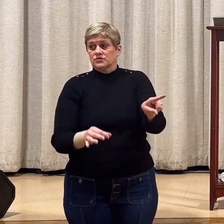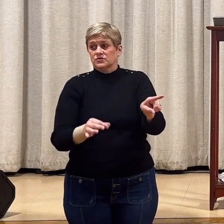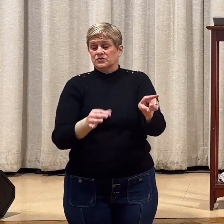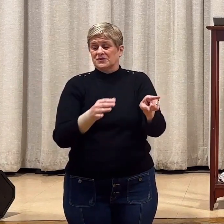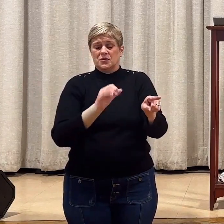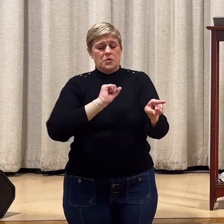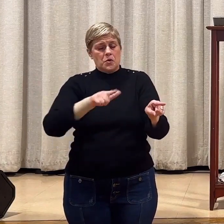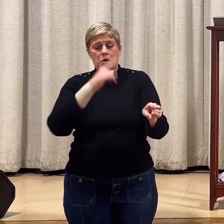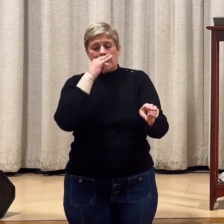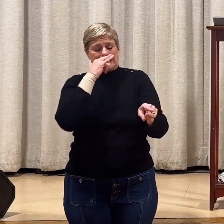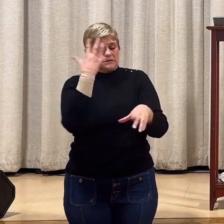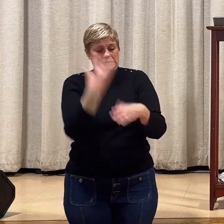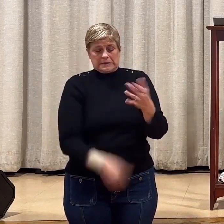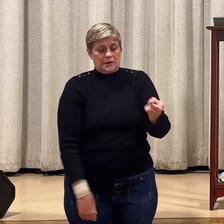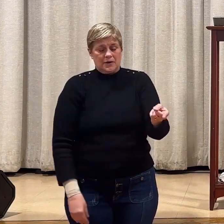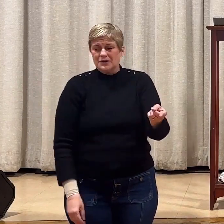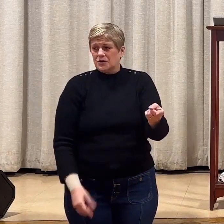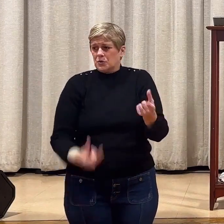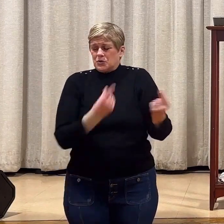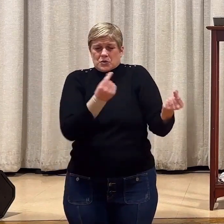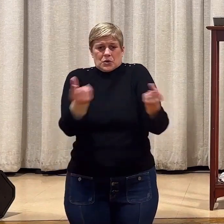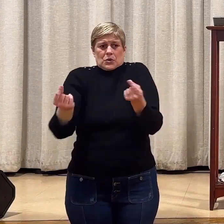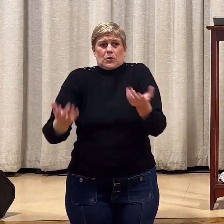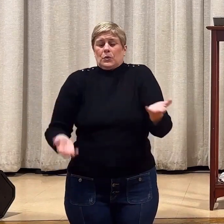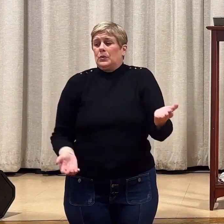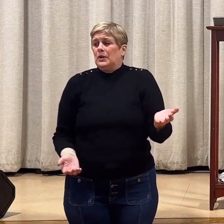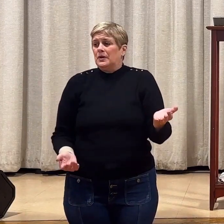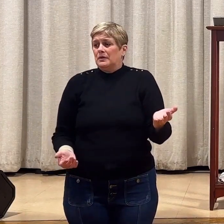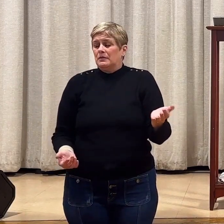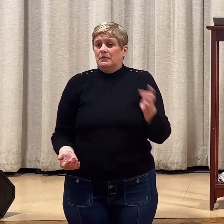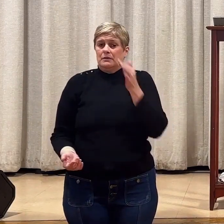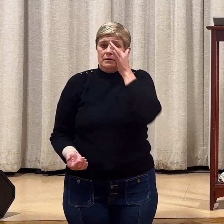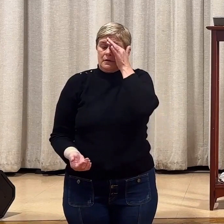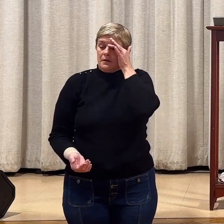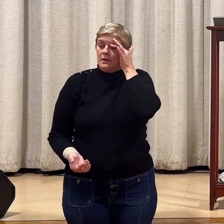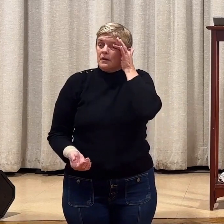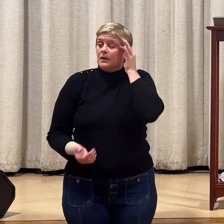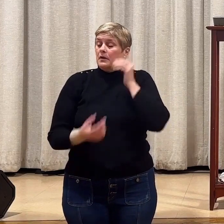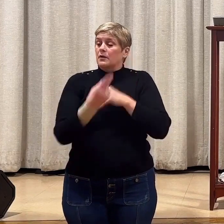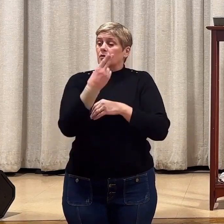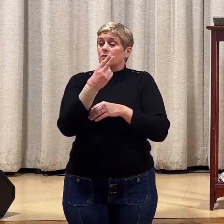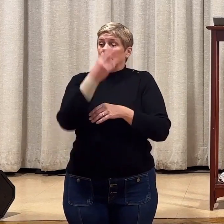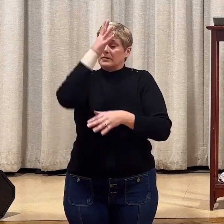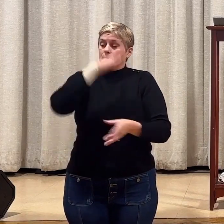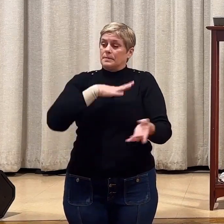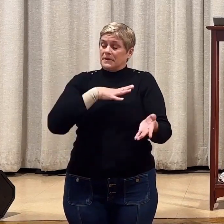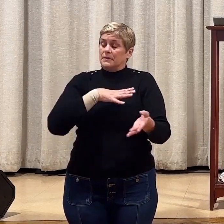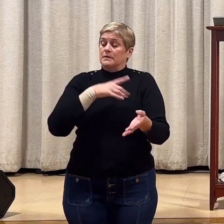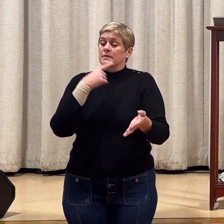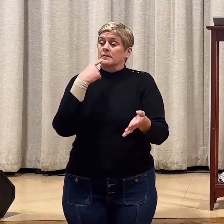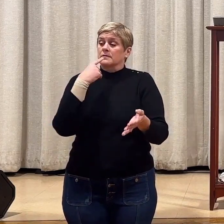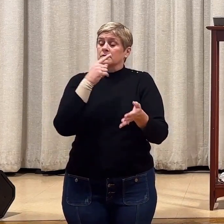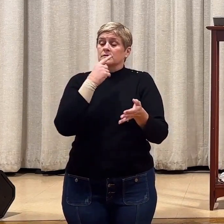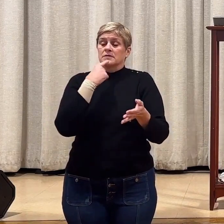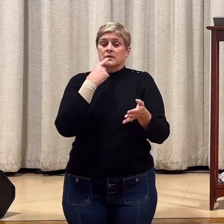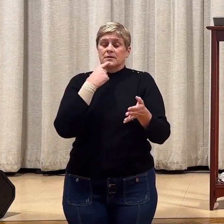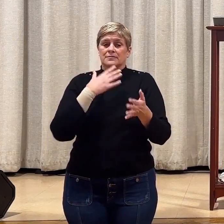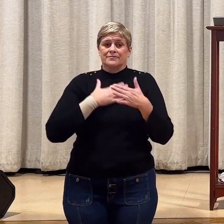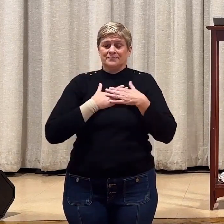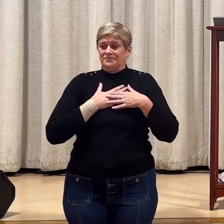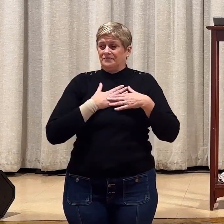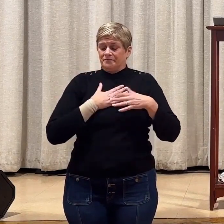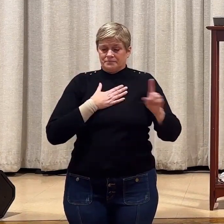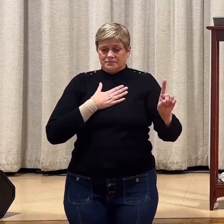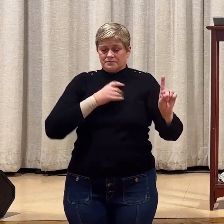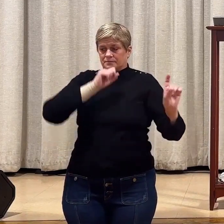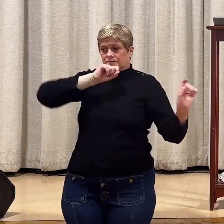"All kids are gone. What shall I do?" And Horatio said, you know, he